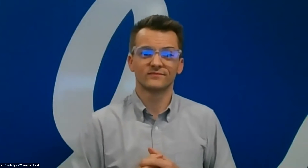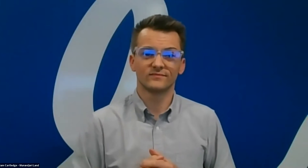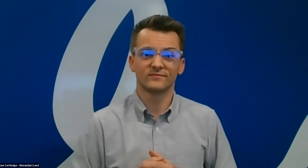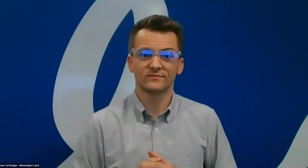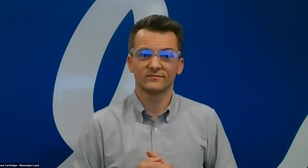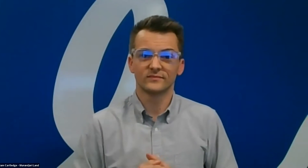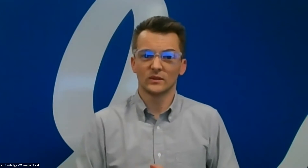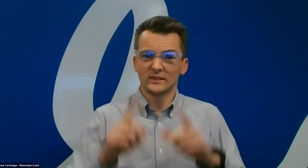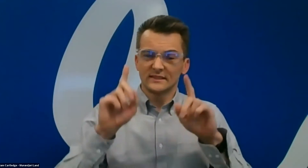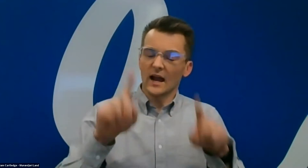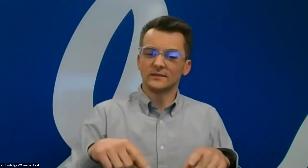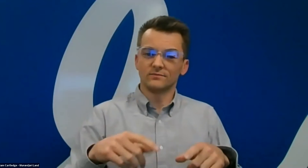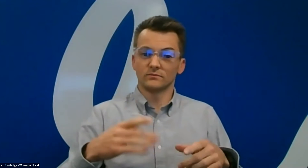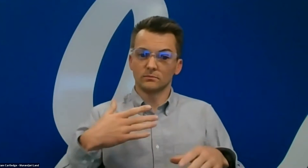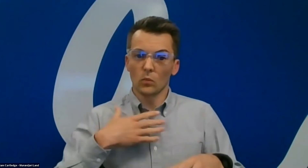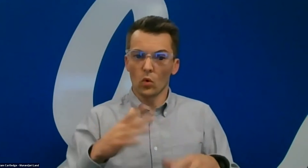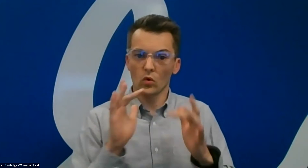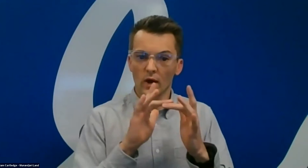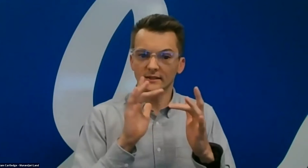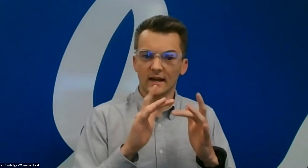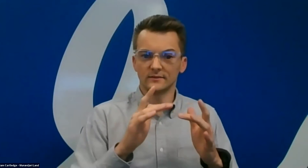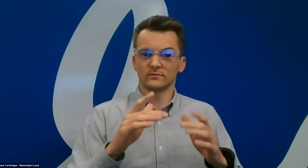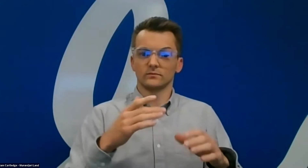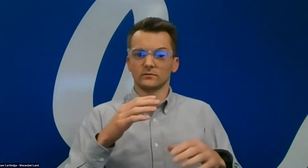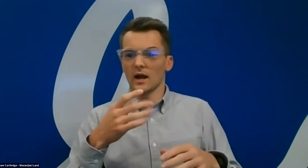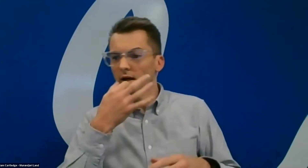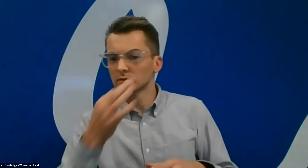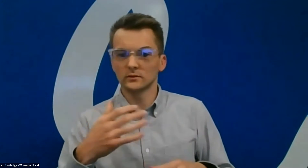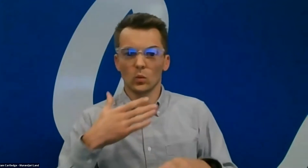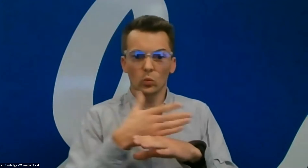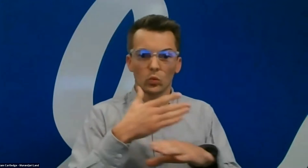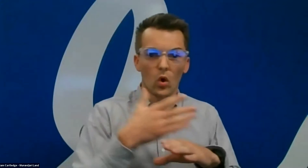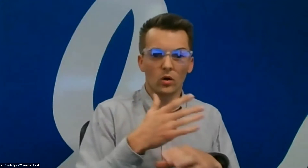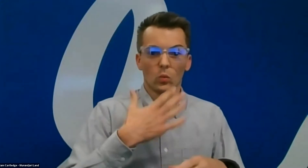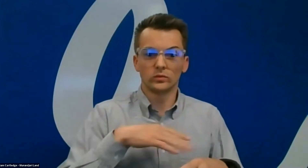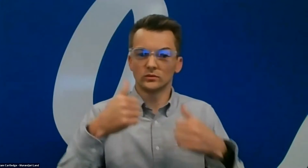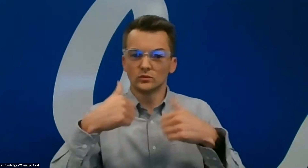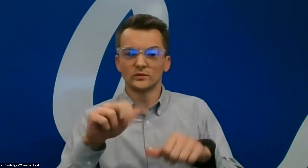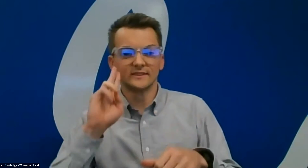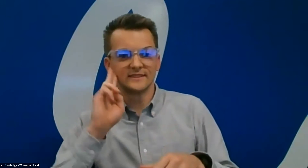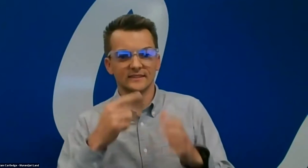And the feedback we've received to date has been really powerful. So this is a start.